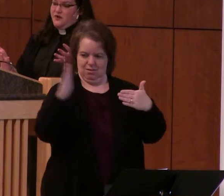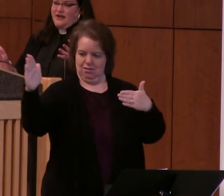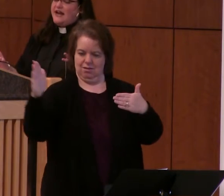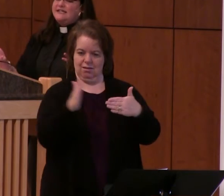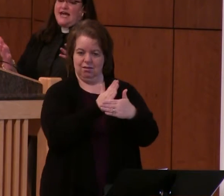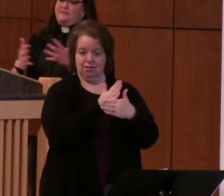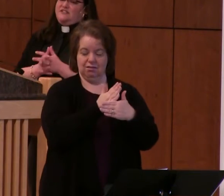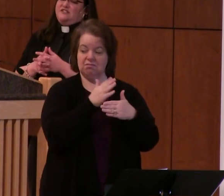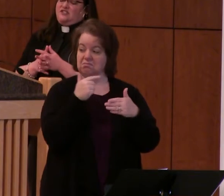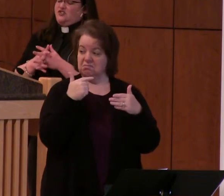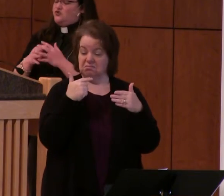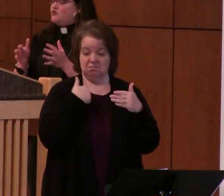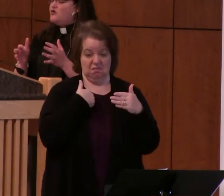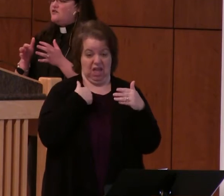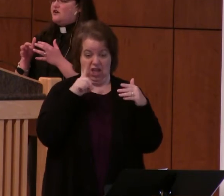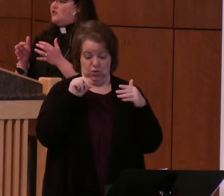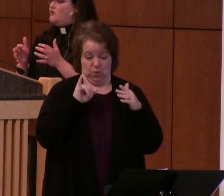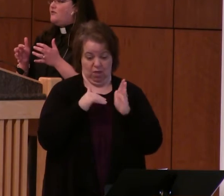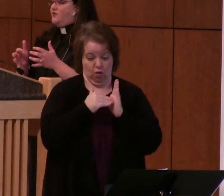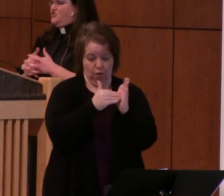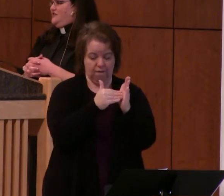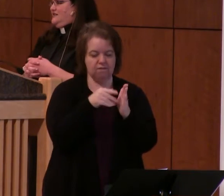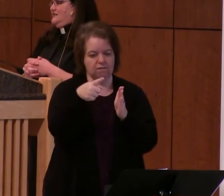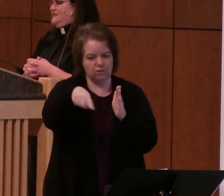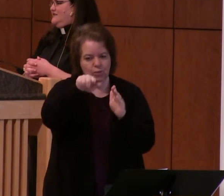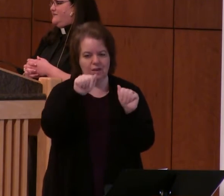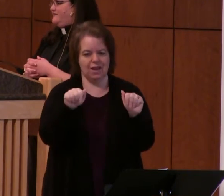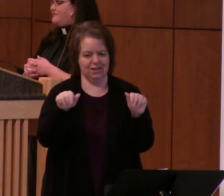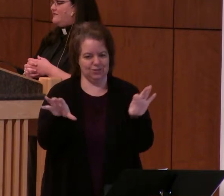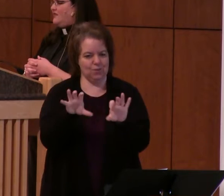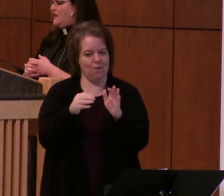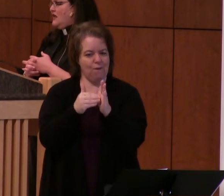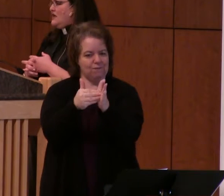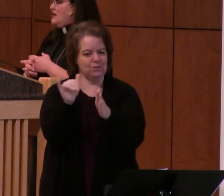you can do it at any time, is just to Google the global rich list.